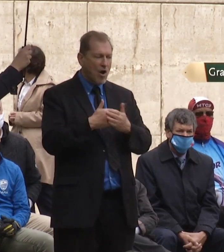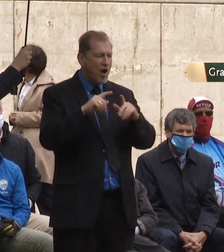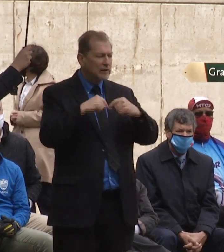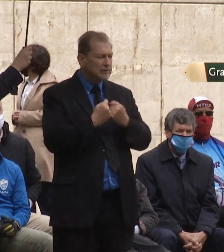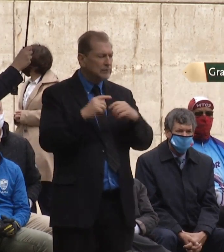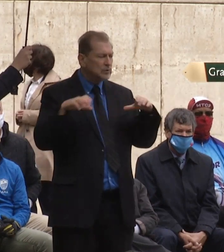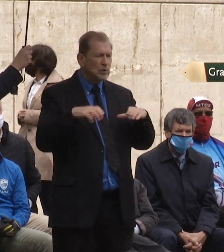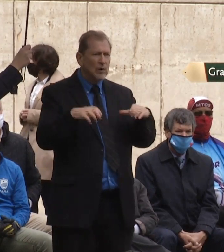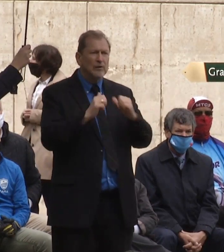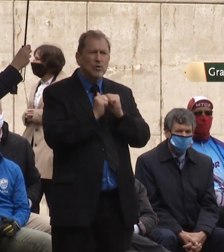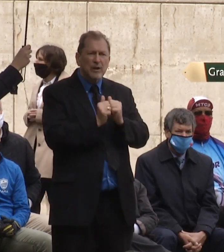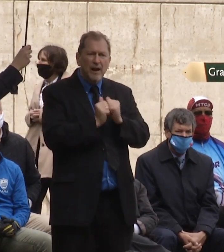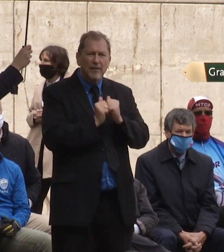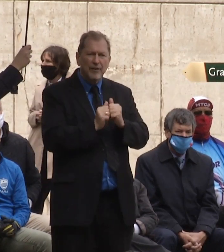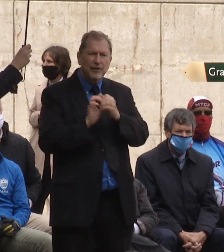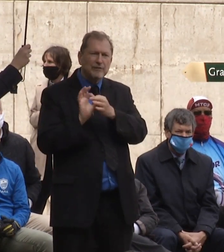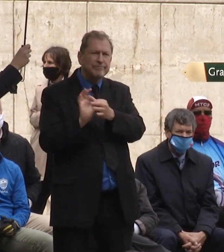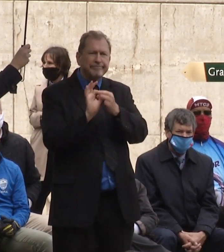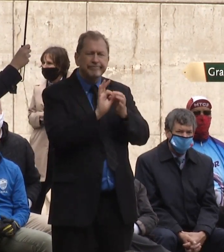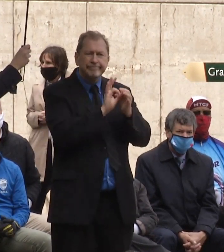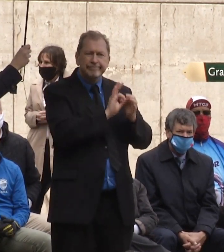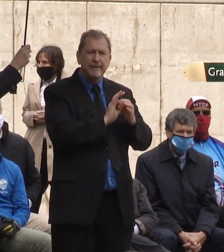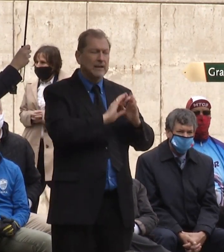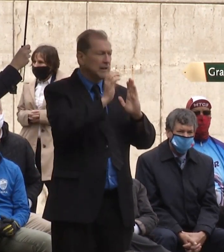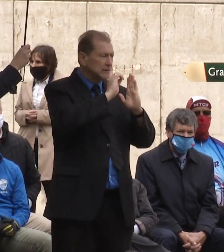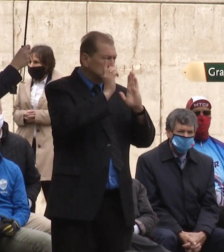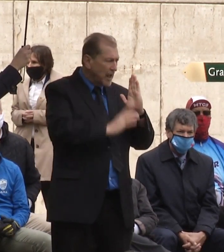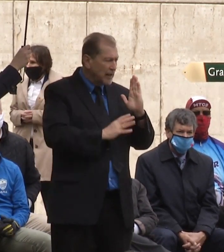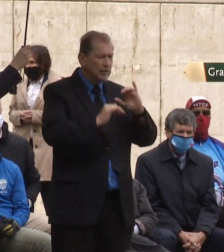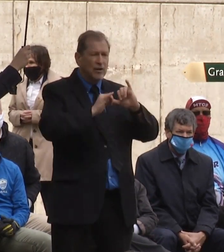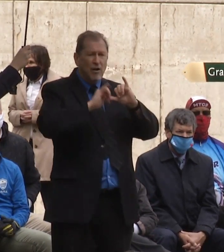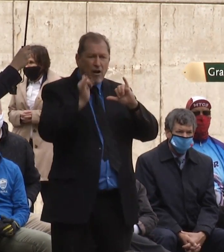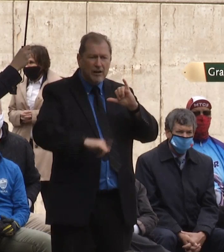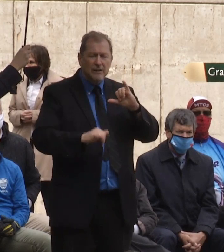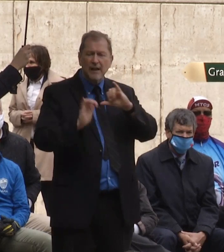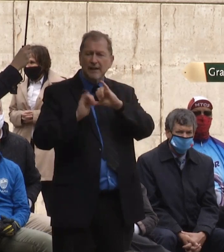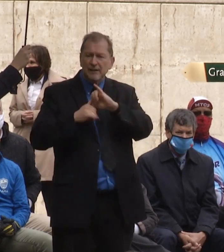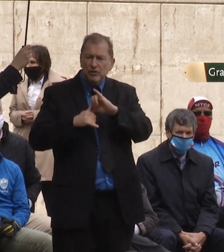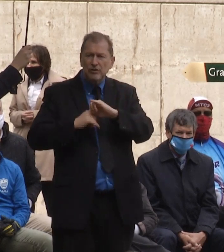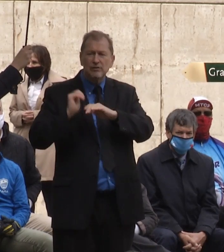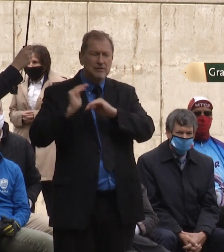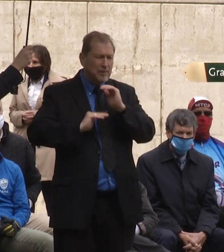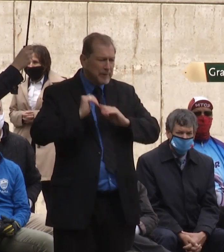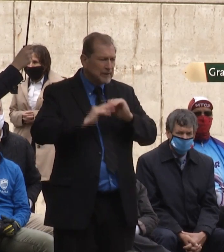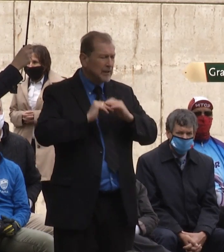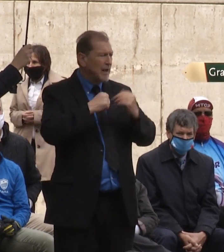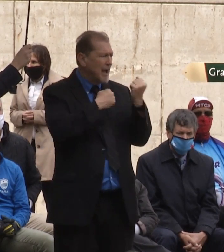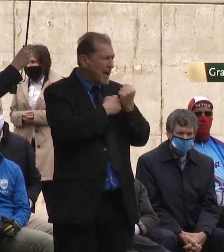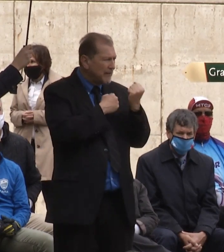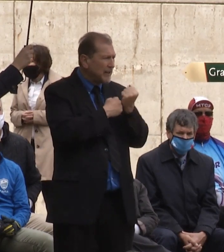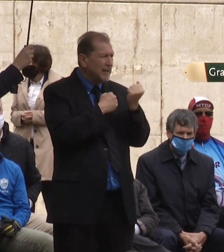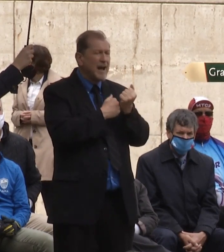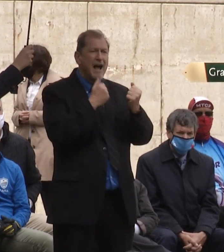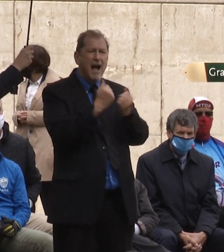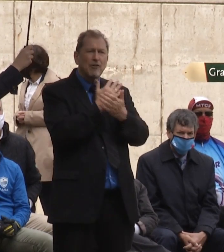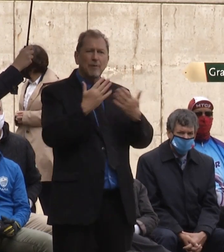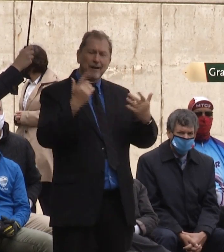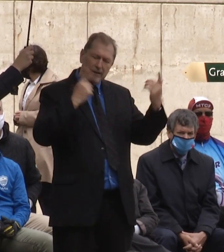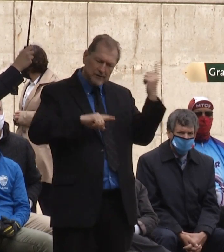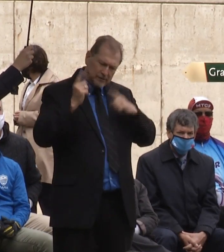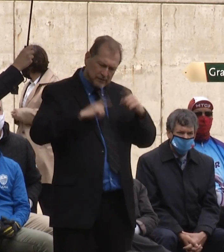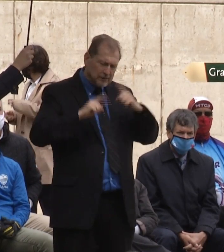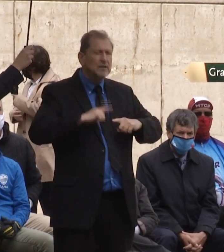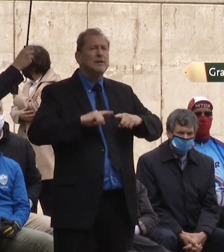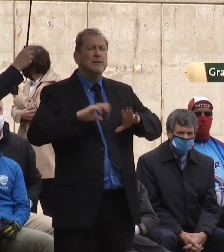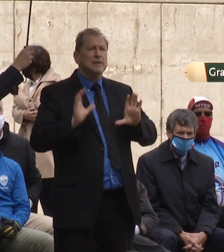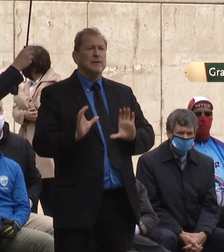took a coordinated effort of designers and architects, engineers, builders, advocates, and everybody really pulling on the same rope in the